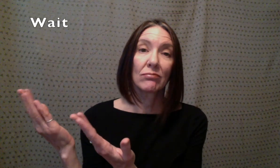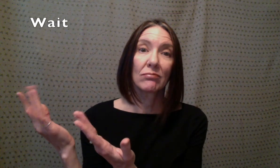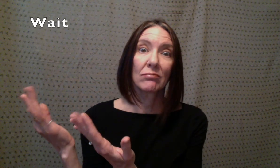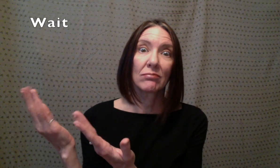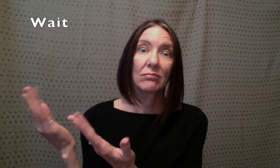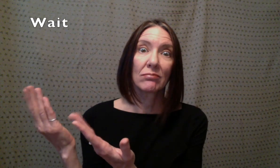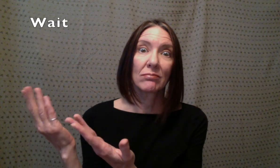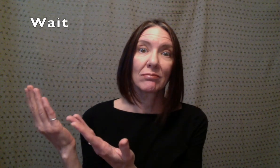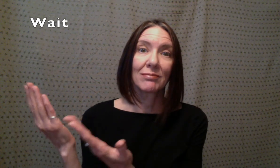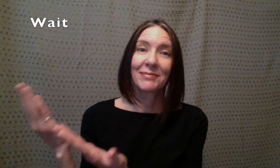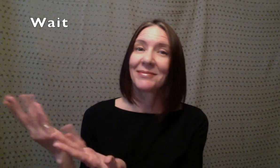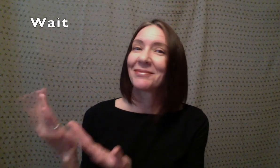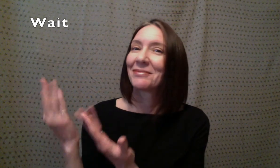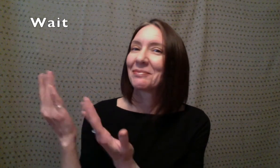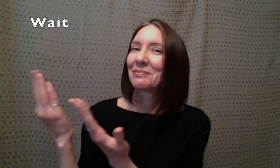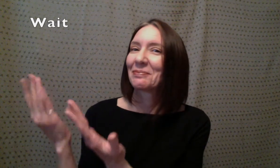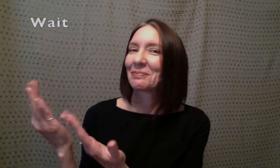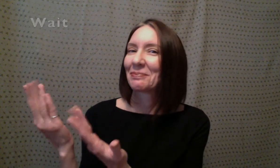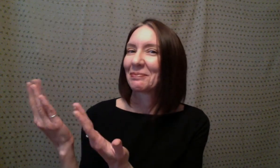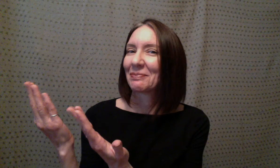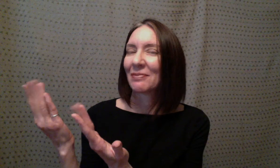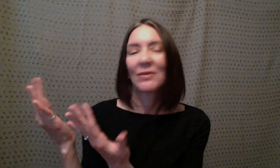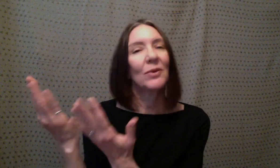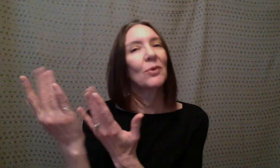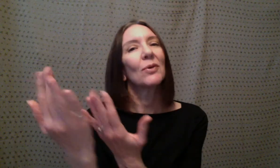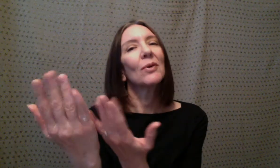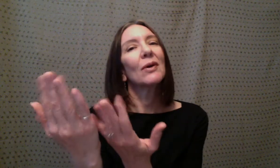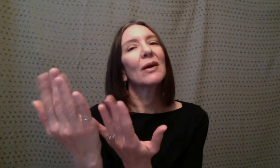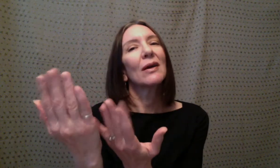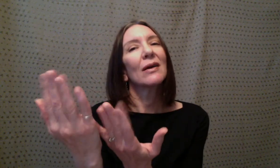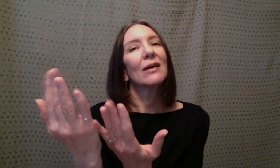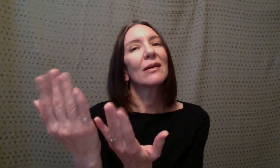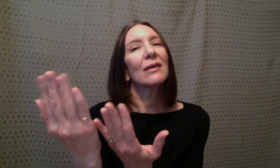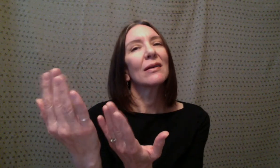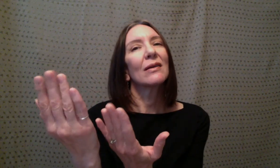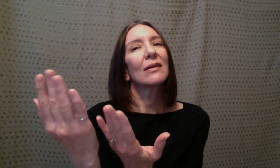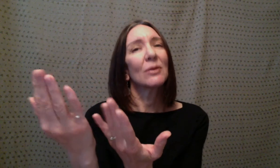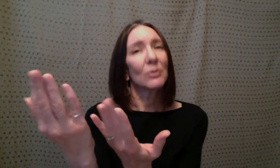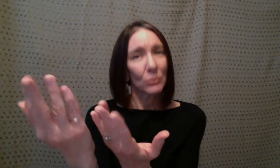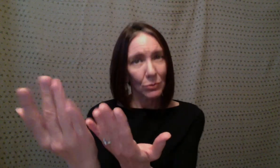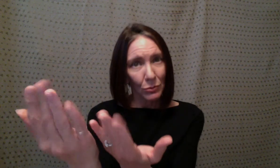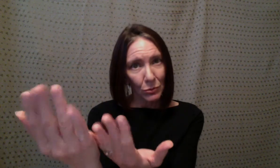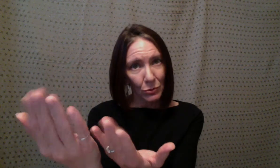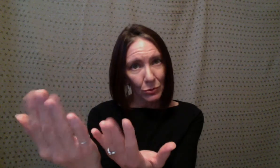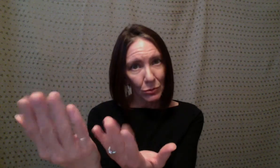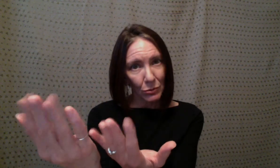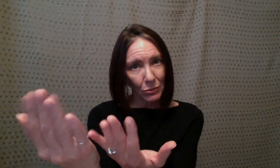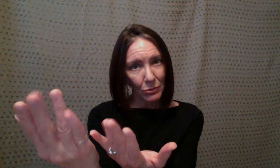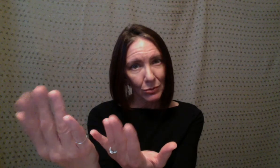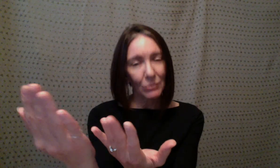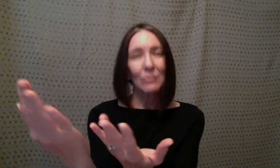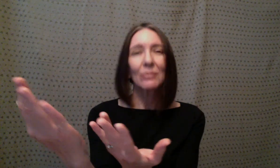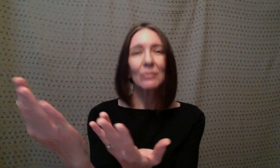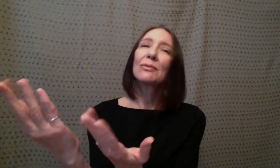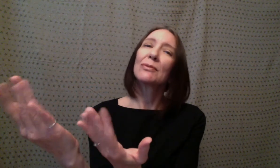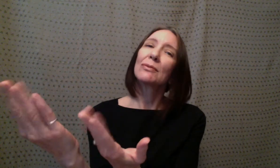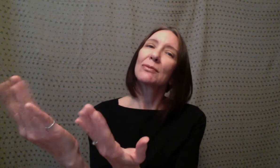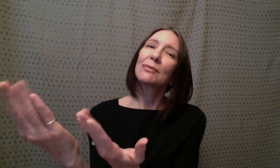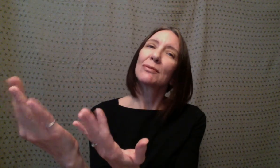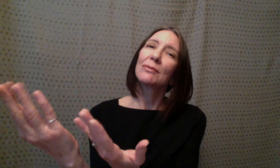2 5 hands, palms up and the fingers wiggle. If you add a circular motion to the